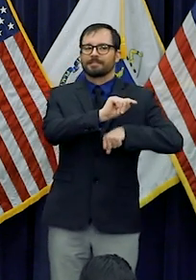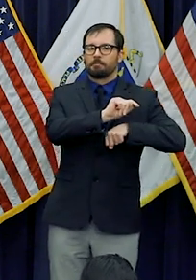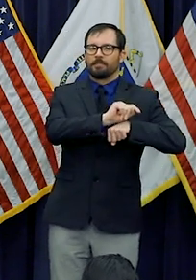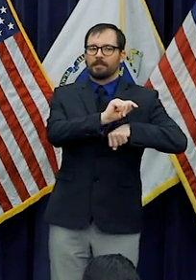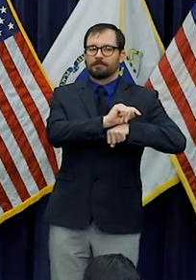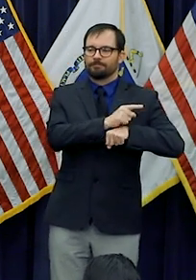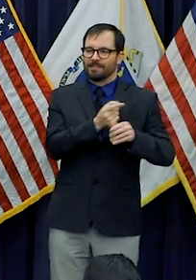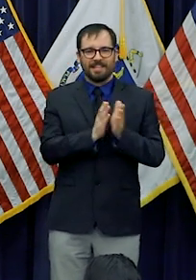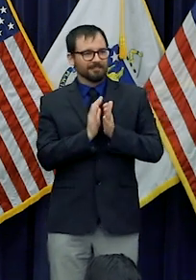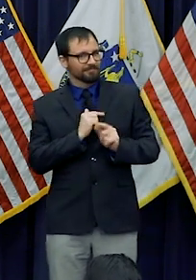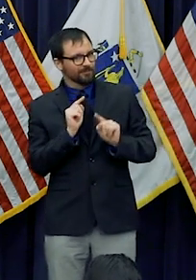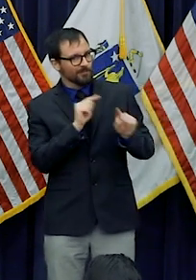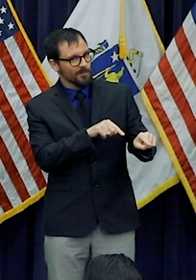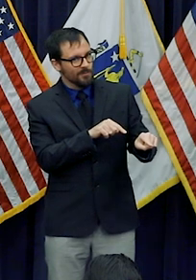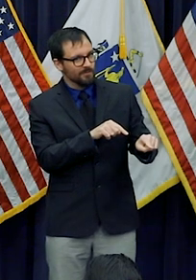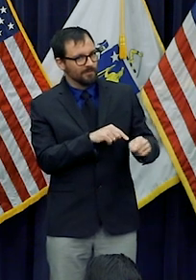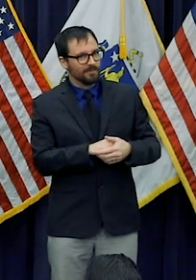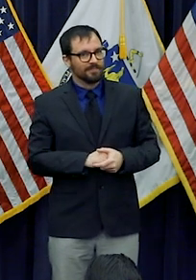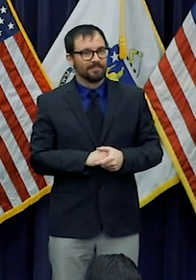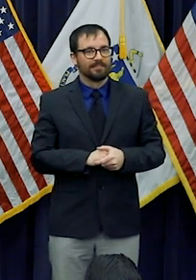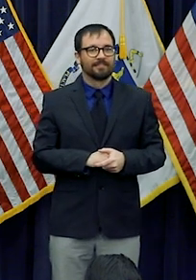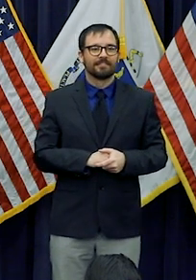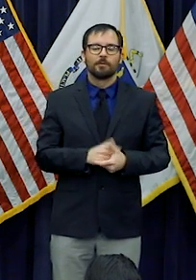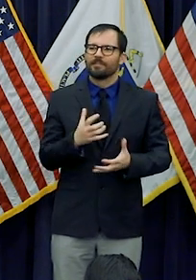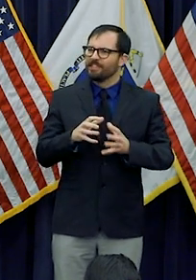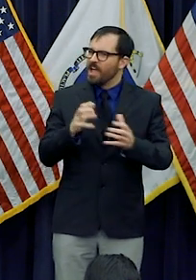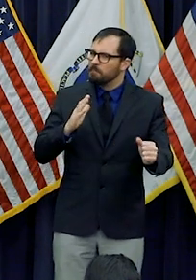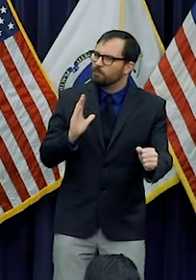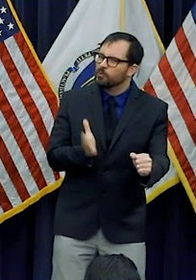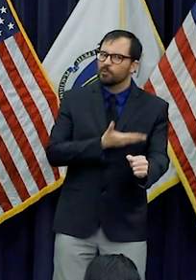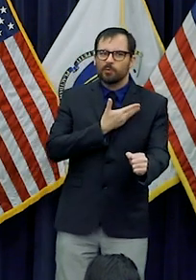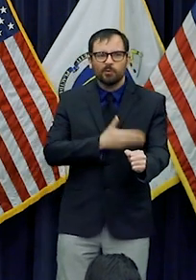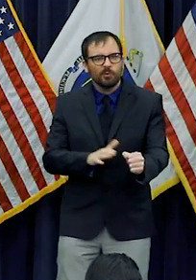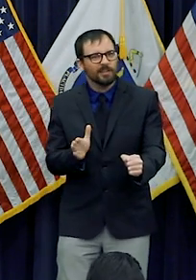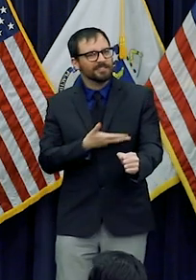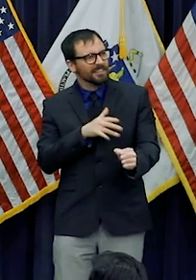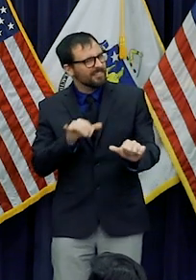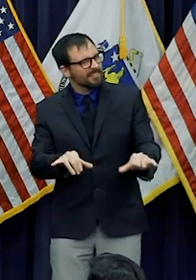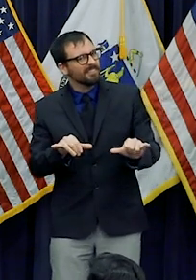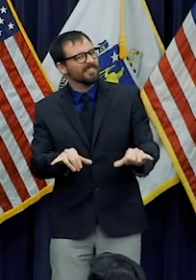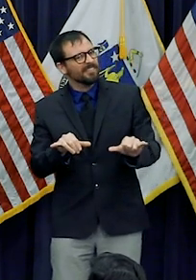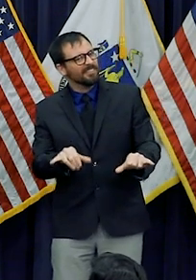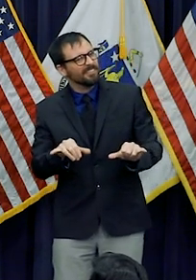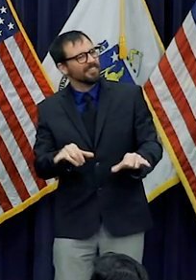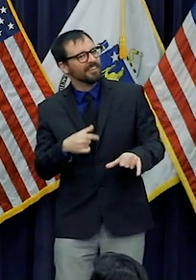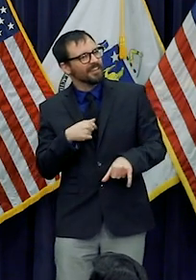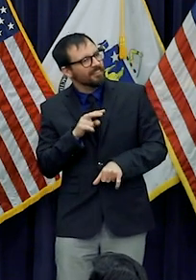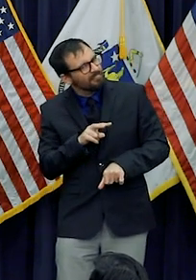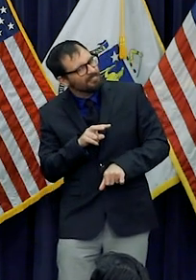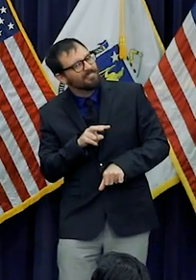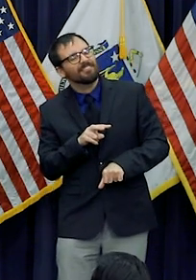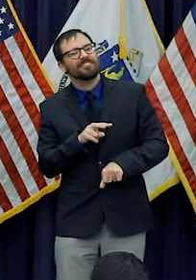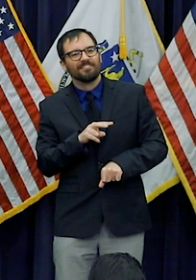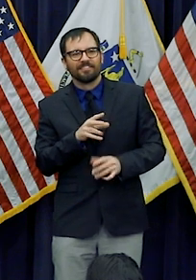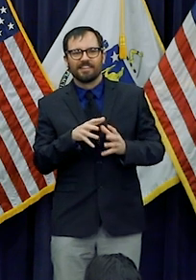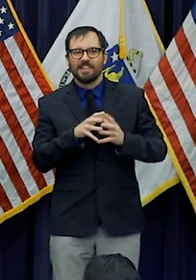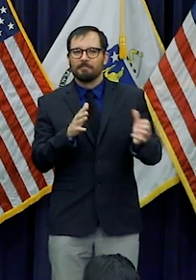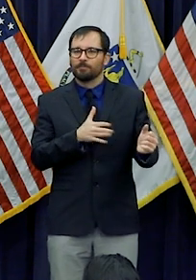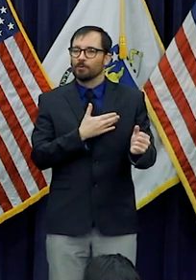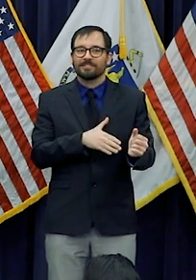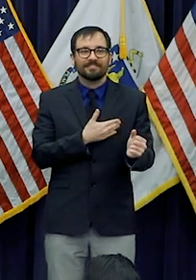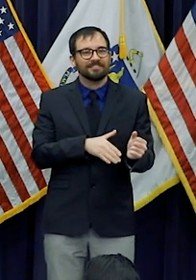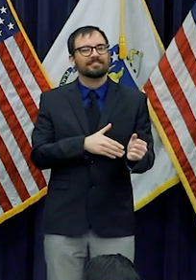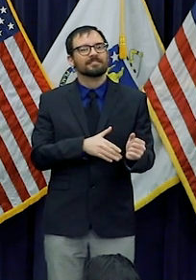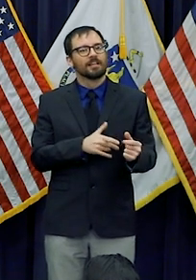There was a lot of music because their ensemble and their cantor performed, and they were beautiful.